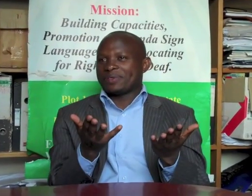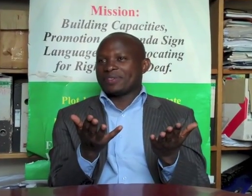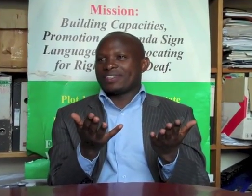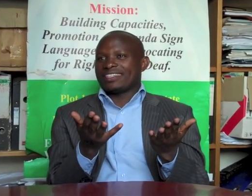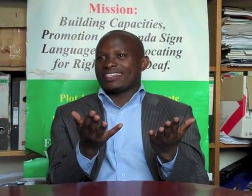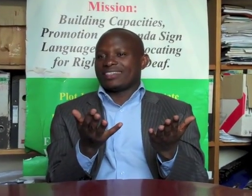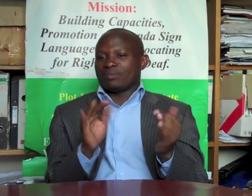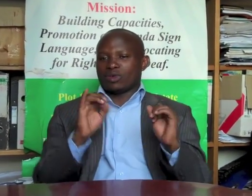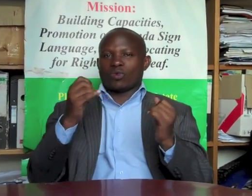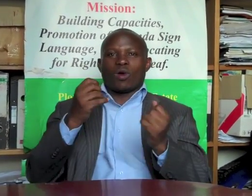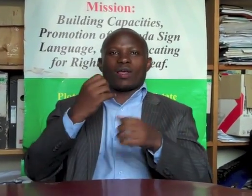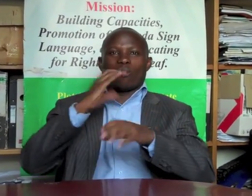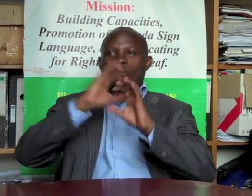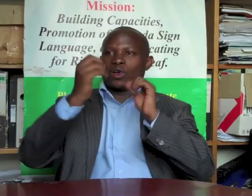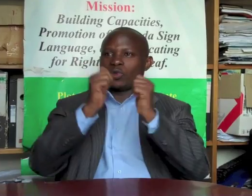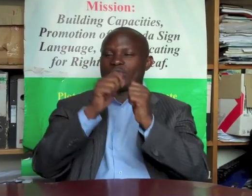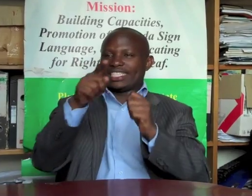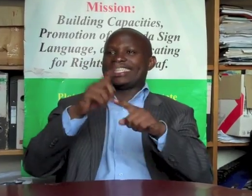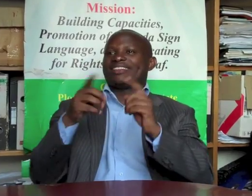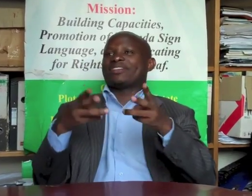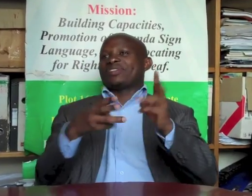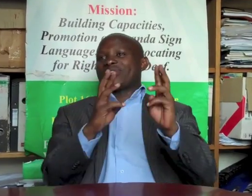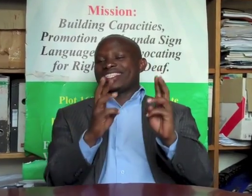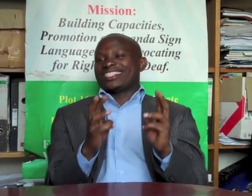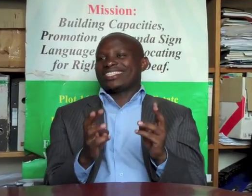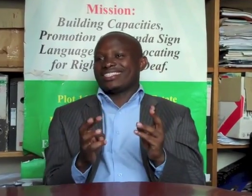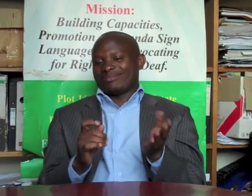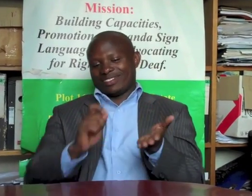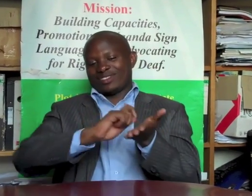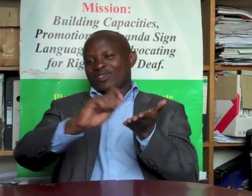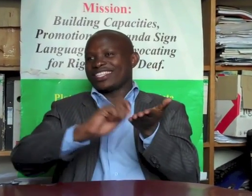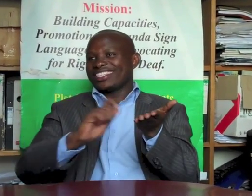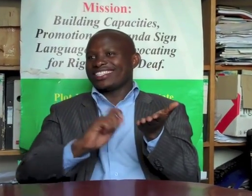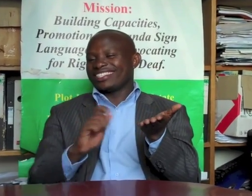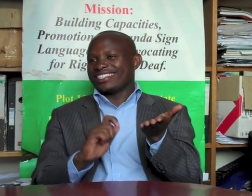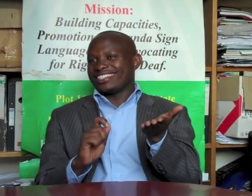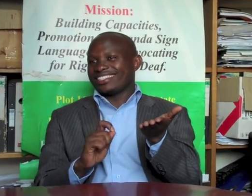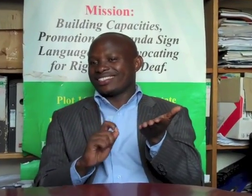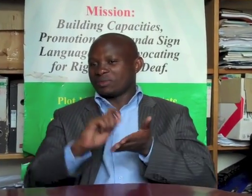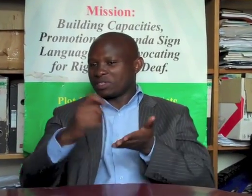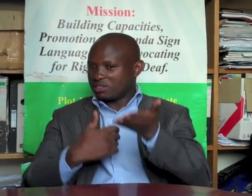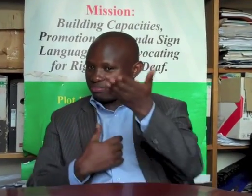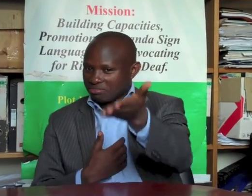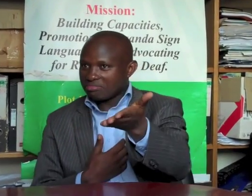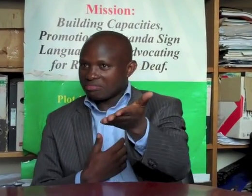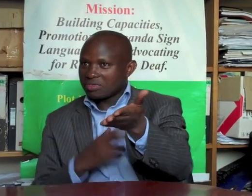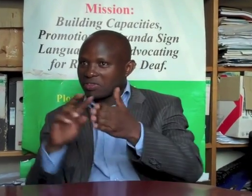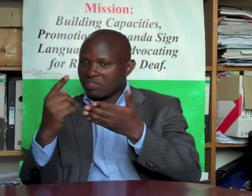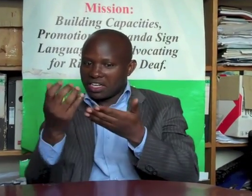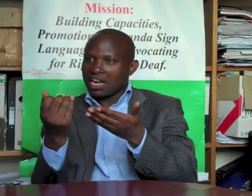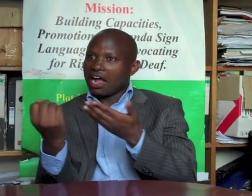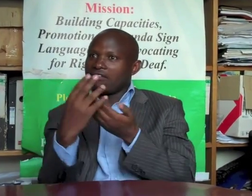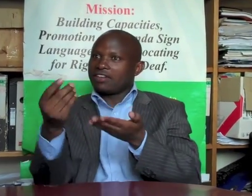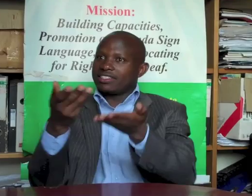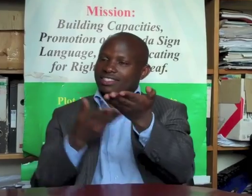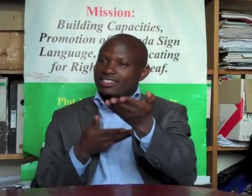not know sign language. I tried to communicate with them in a different way, through writing. We write, and if